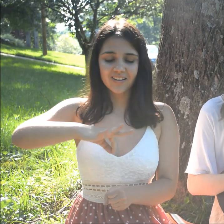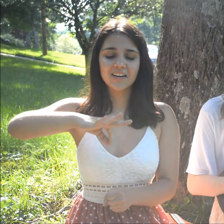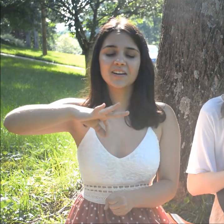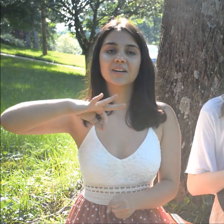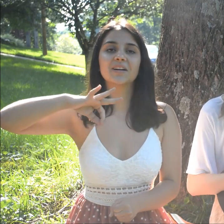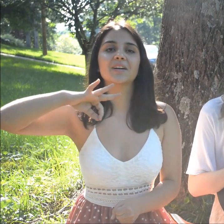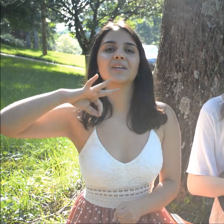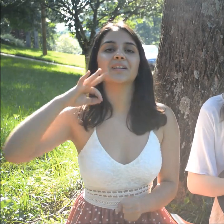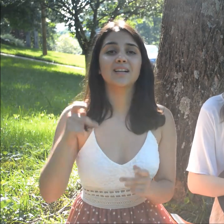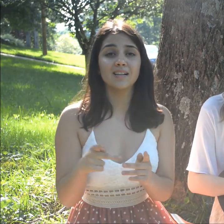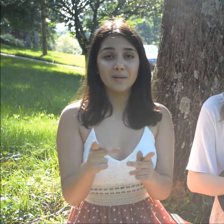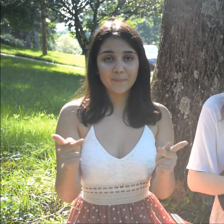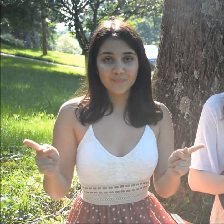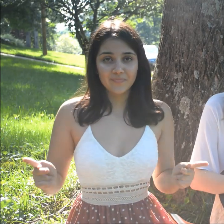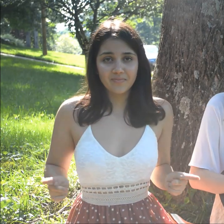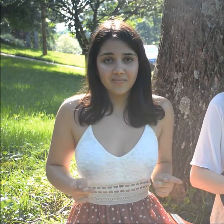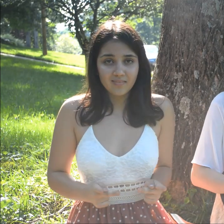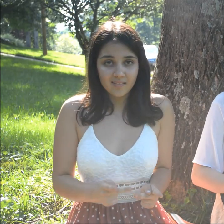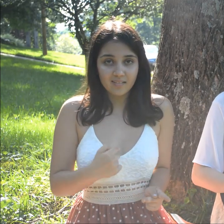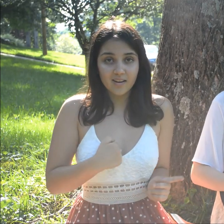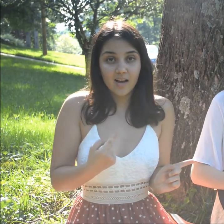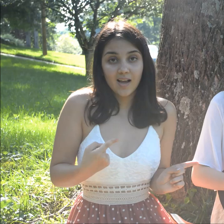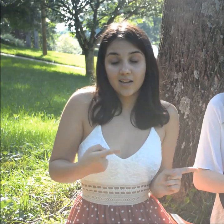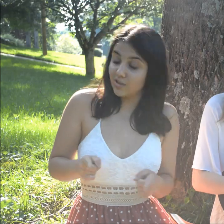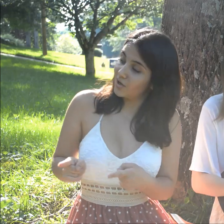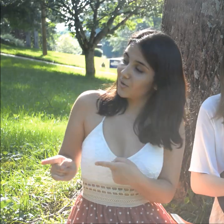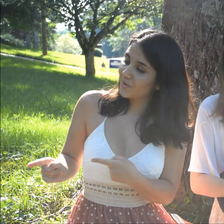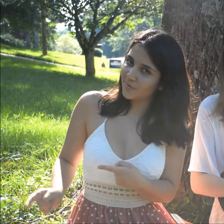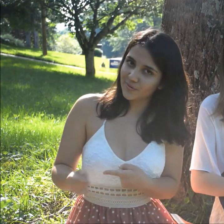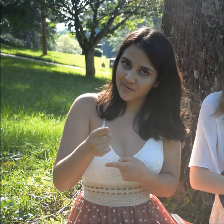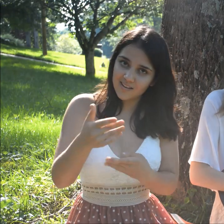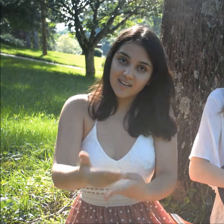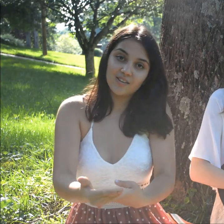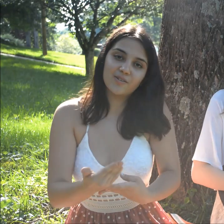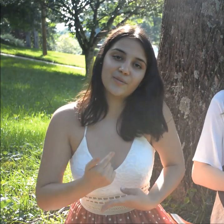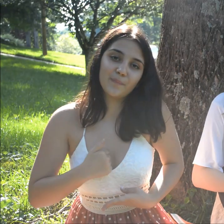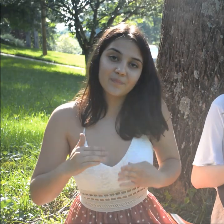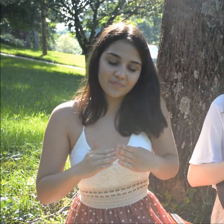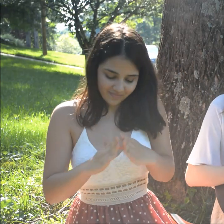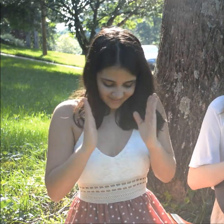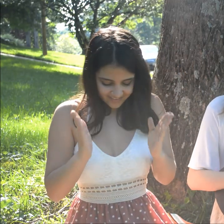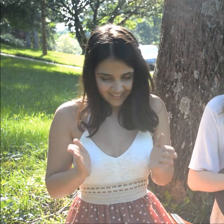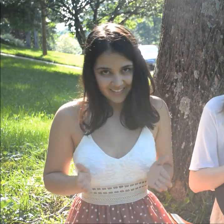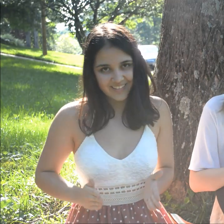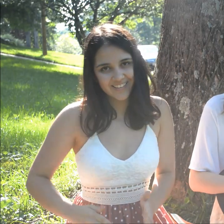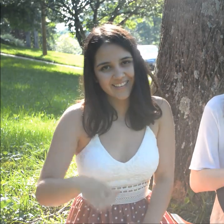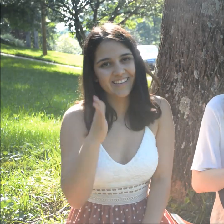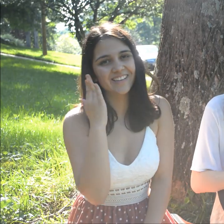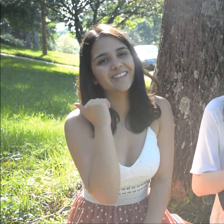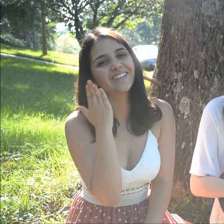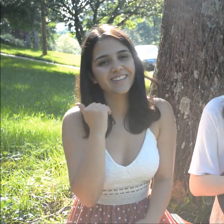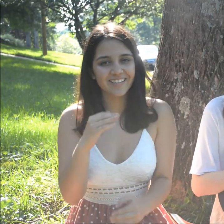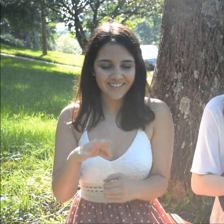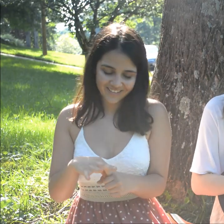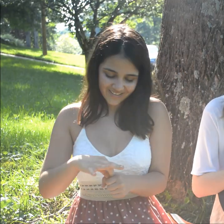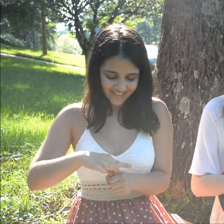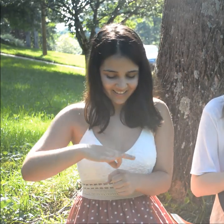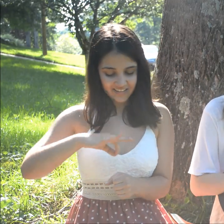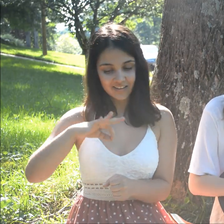wherever I go, you bring me home Sweet creature,